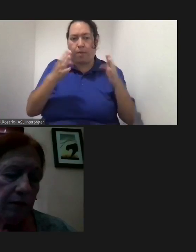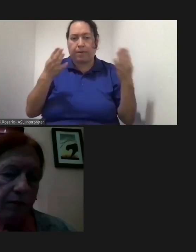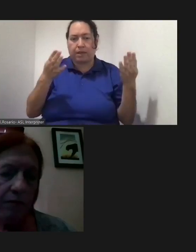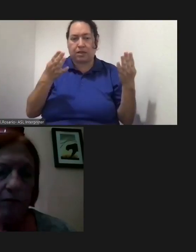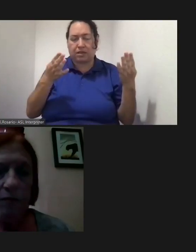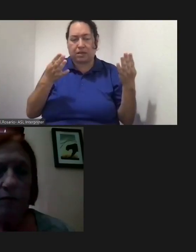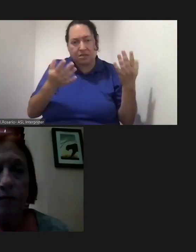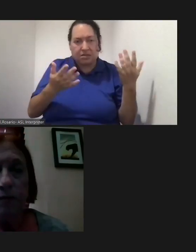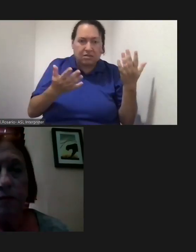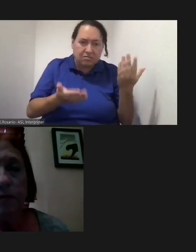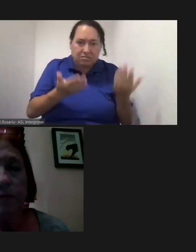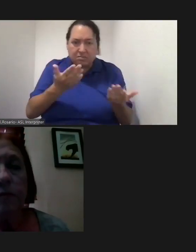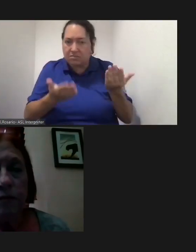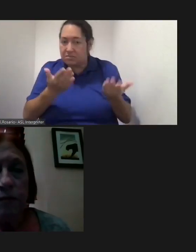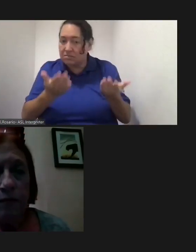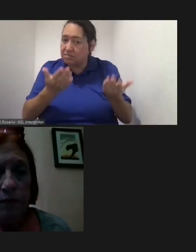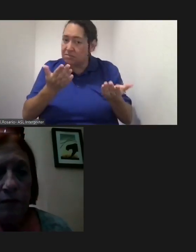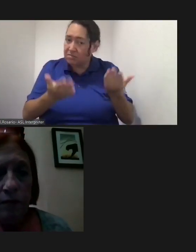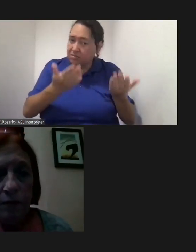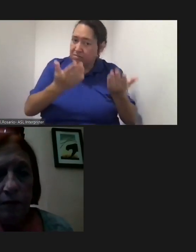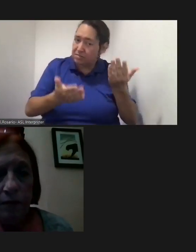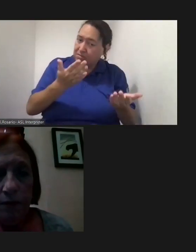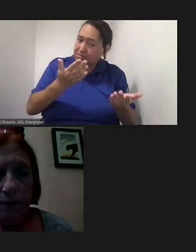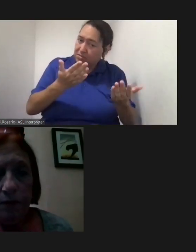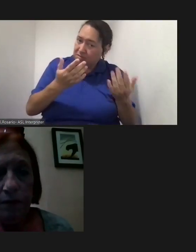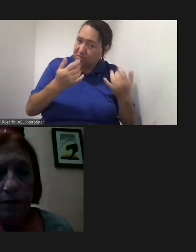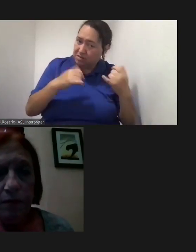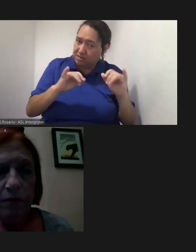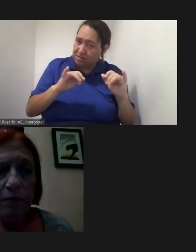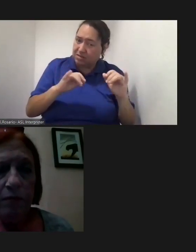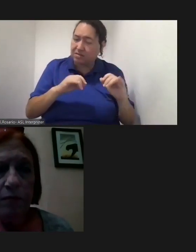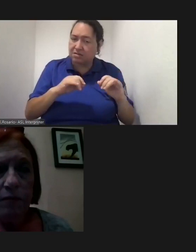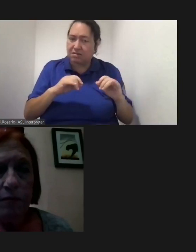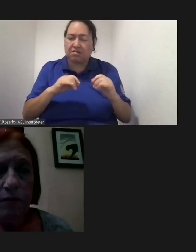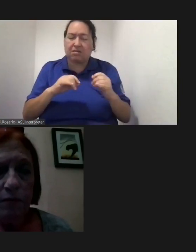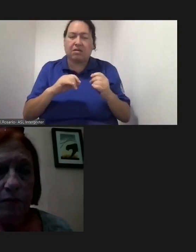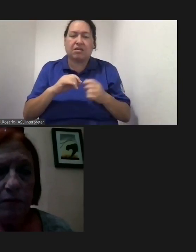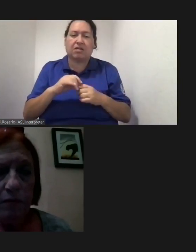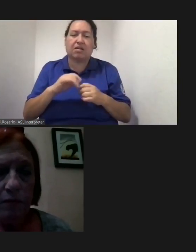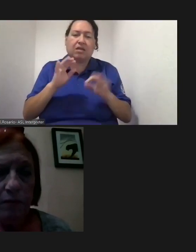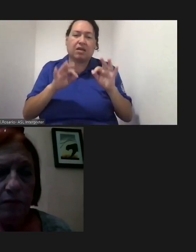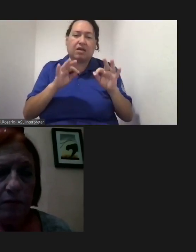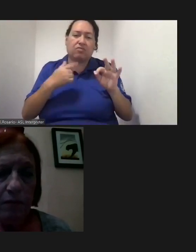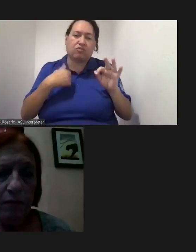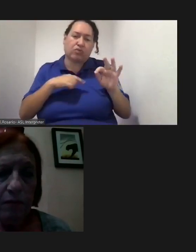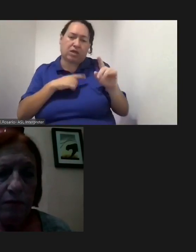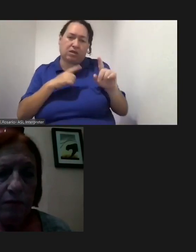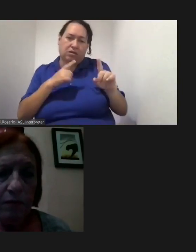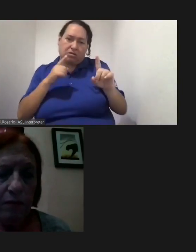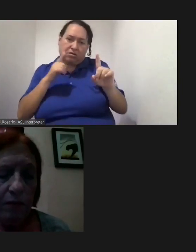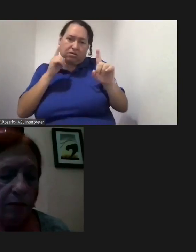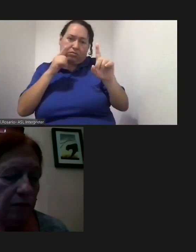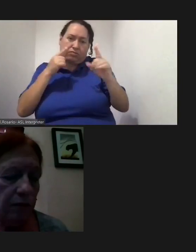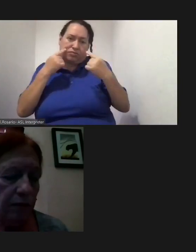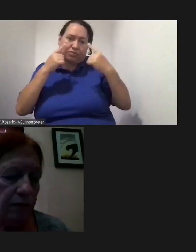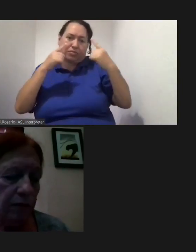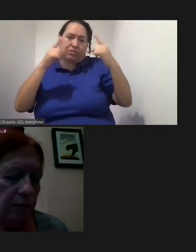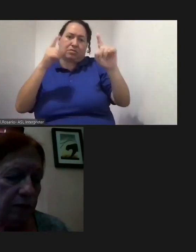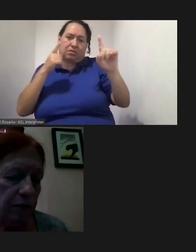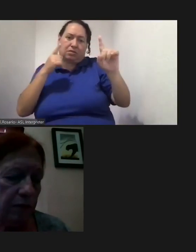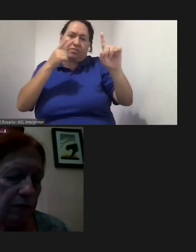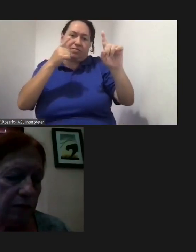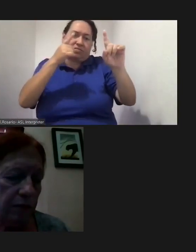contingent on our achievement of that goal, and as long